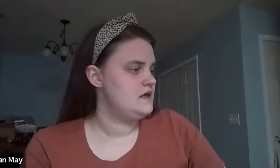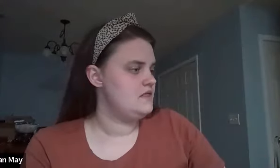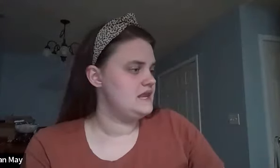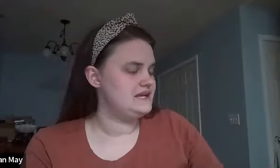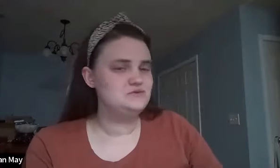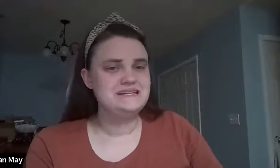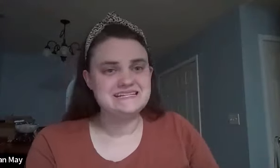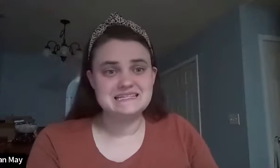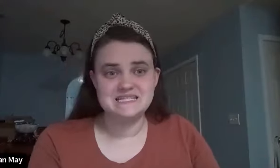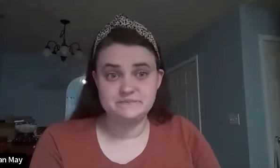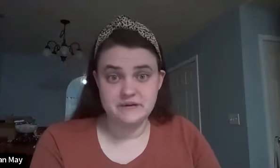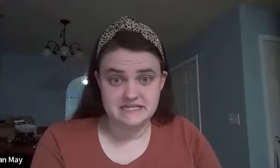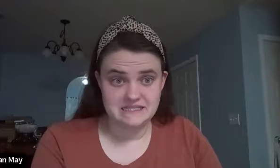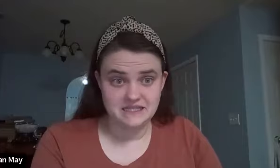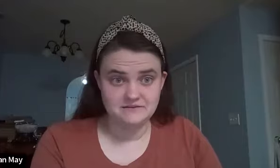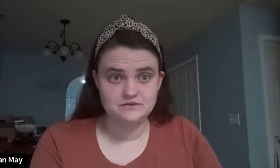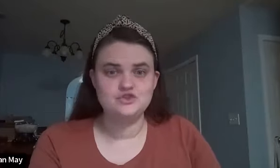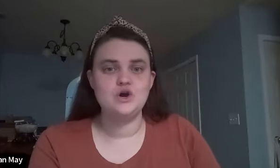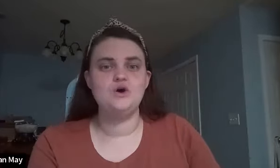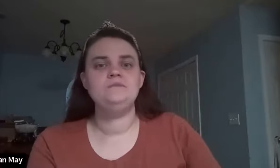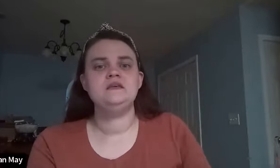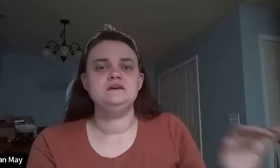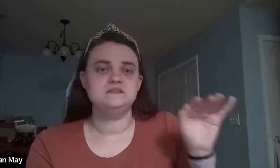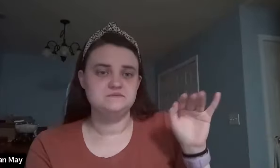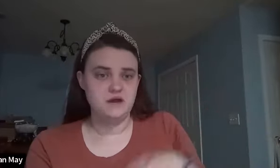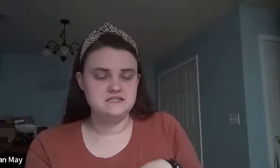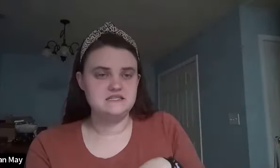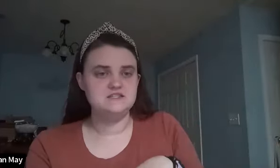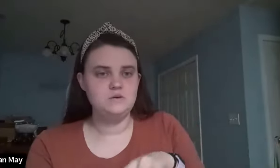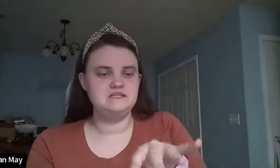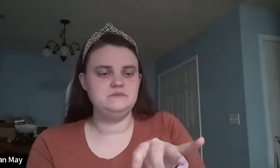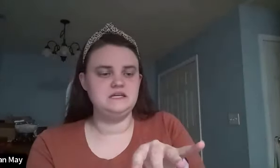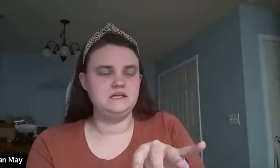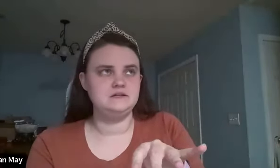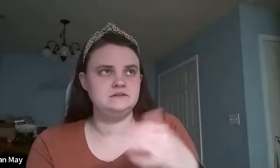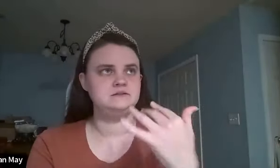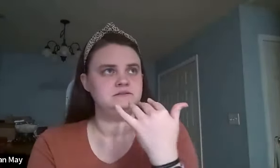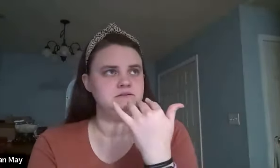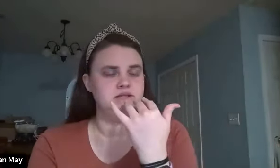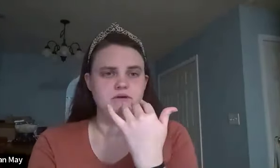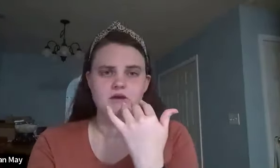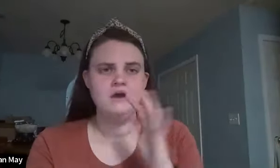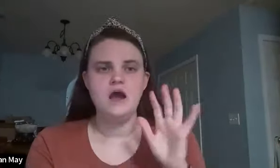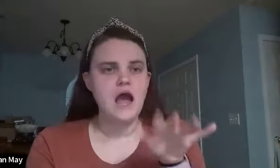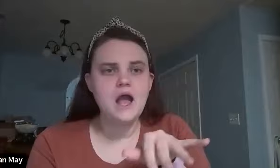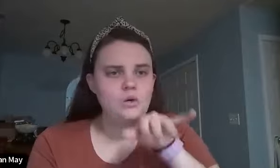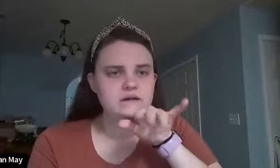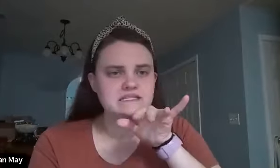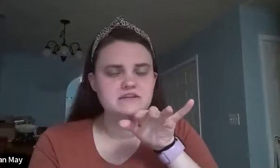The next one is spicy. So spicy is going to be, there we go. I always either